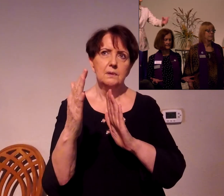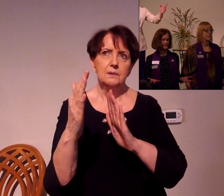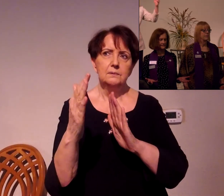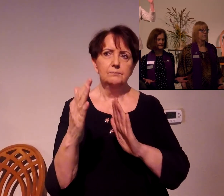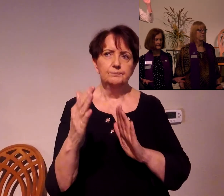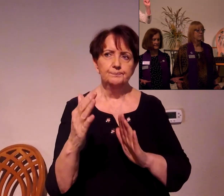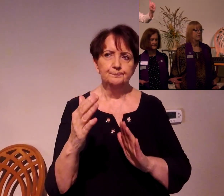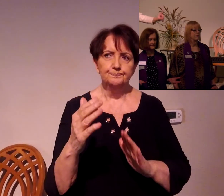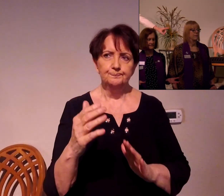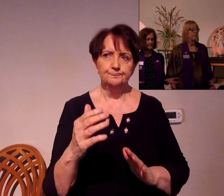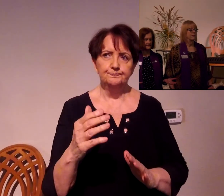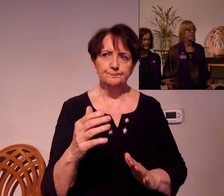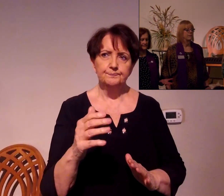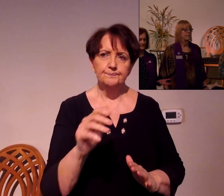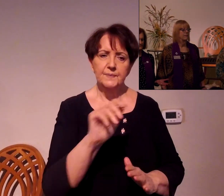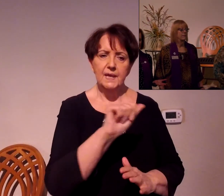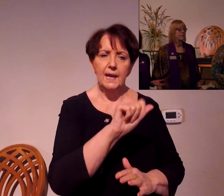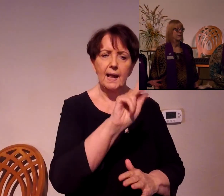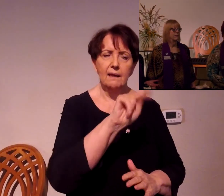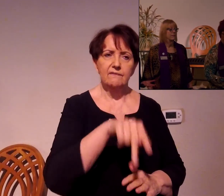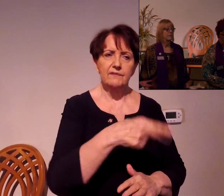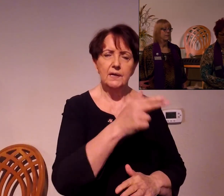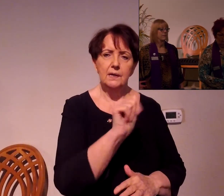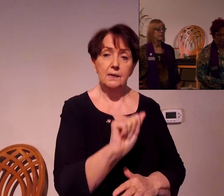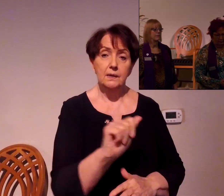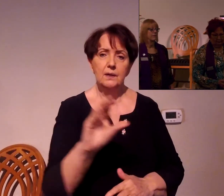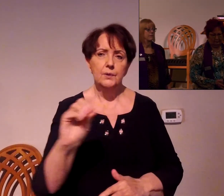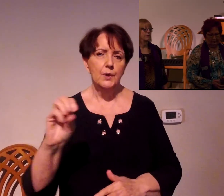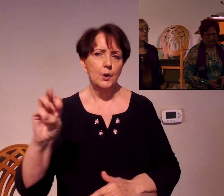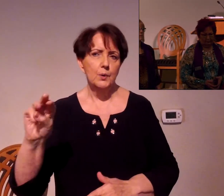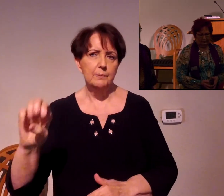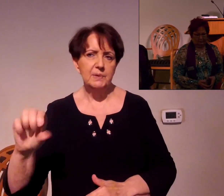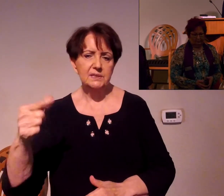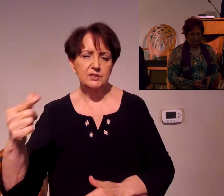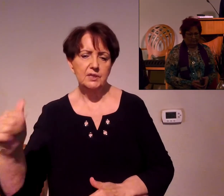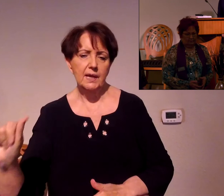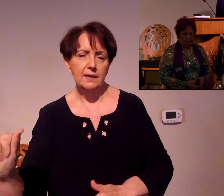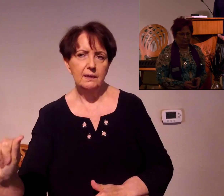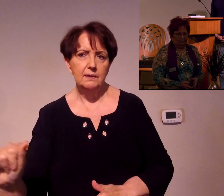It is the Alpha, the Omega. It is the ground of all being.